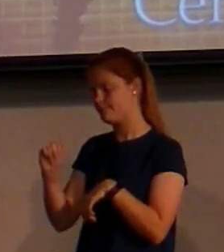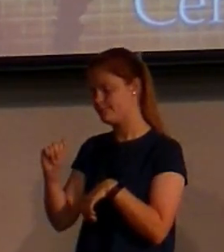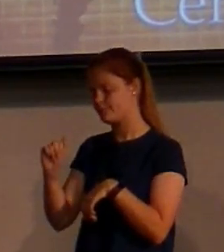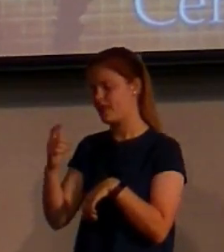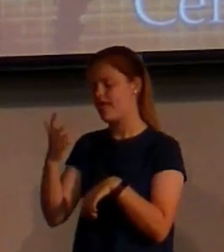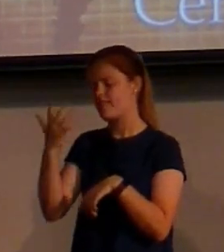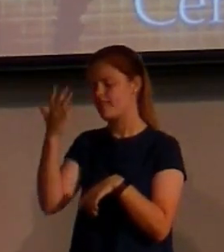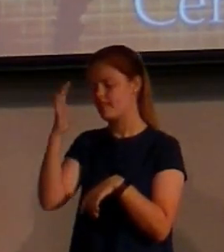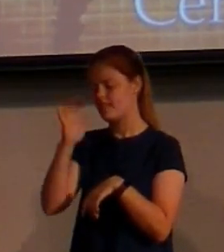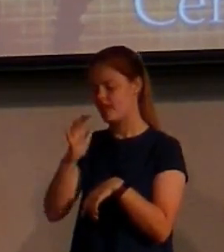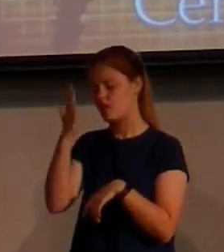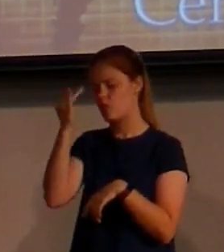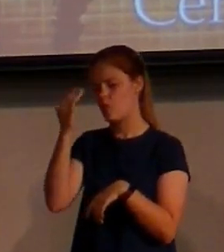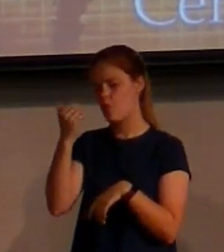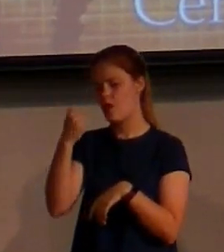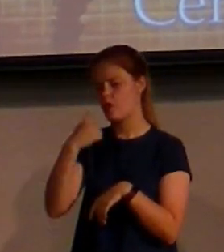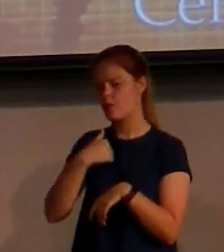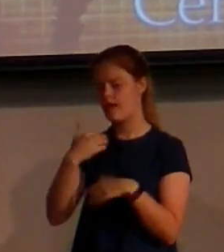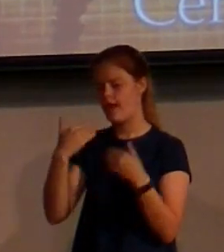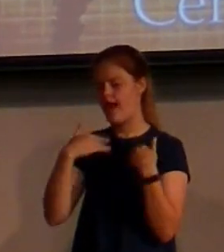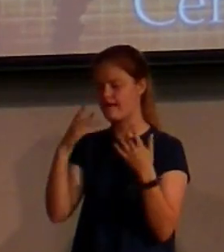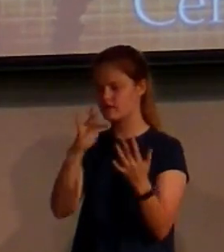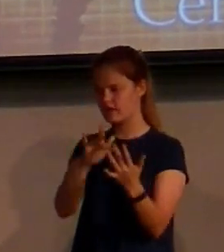we went